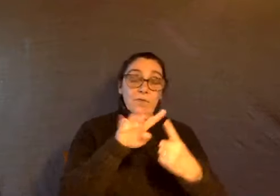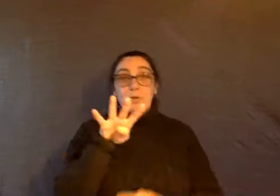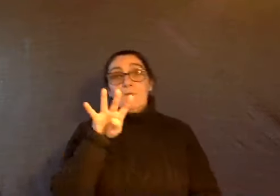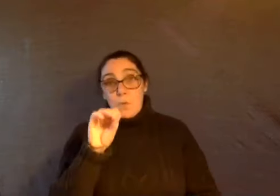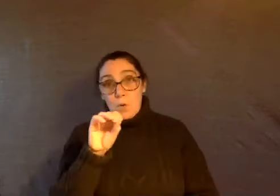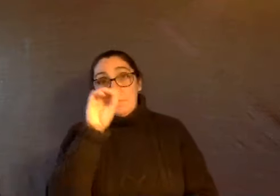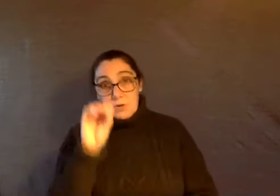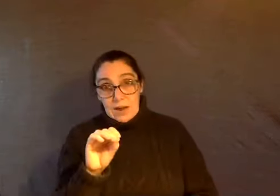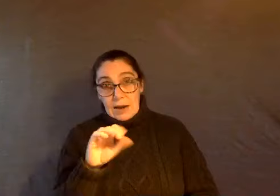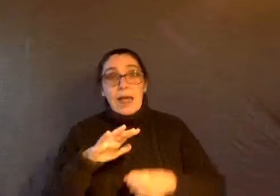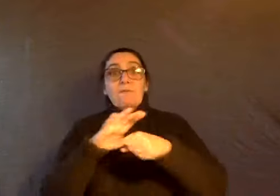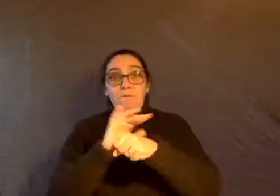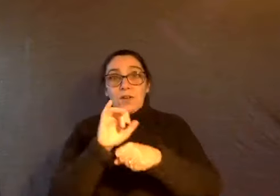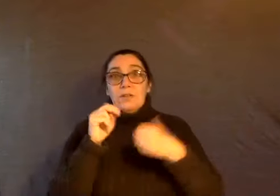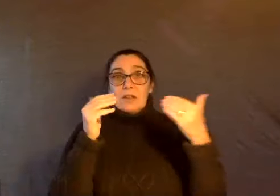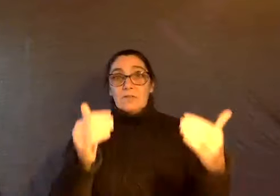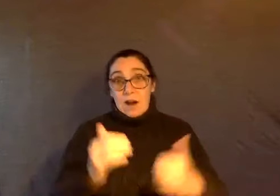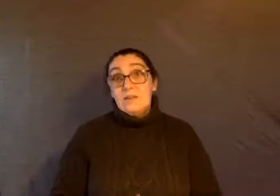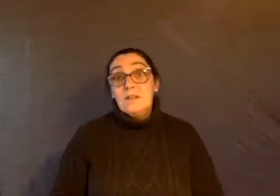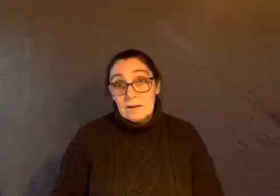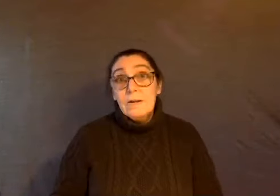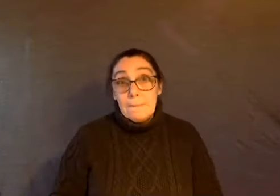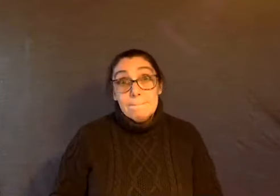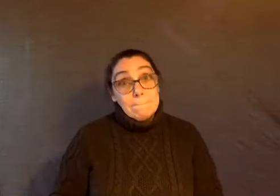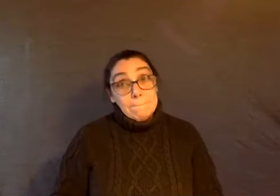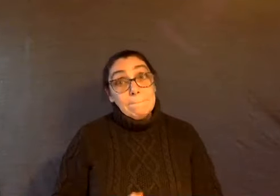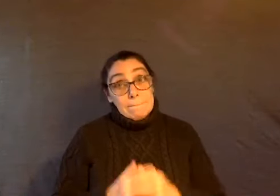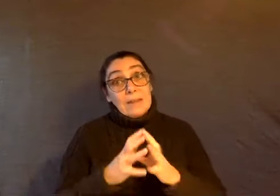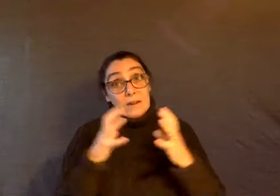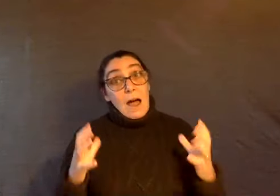to 40% and fills in the rest. That's a lot.